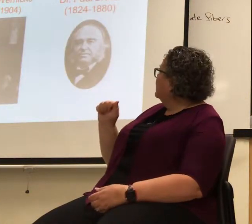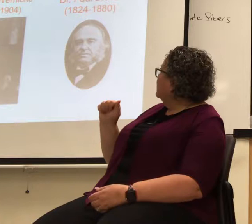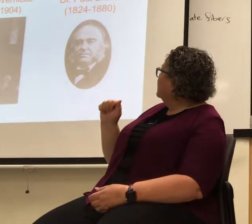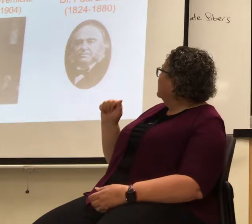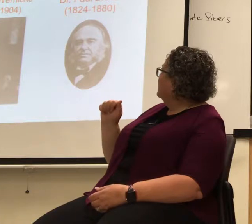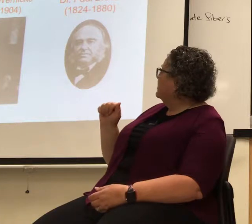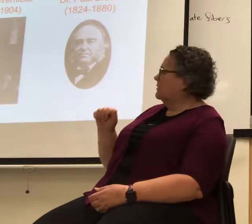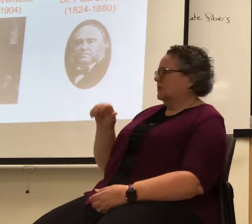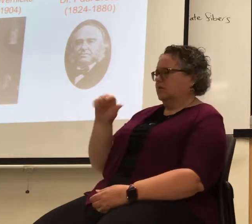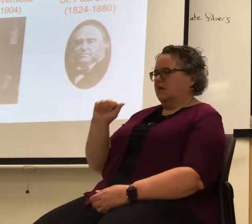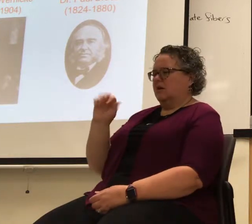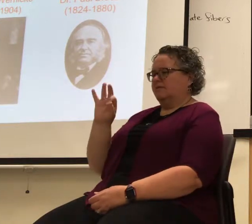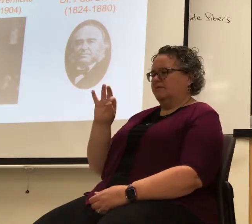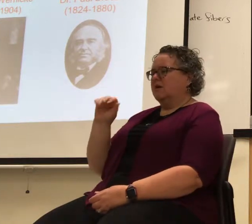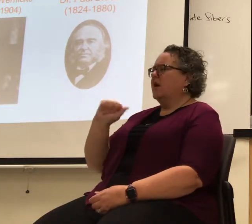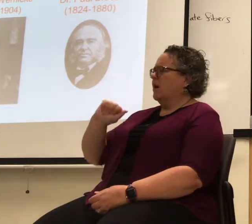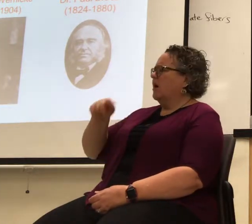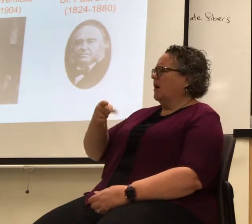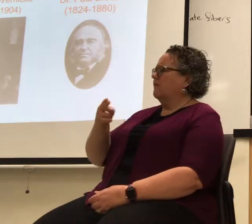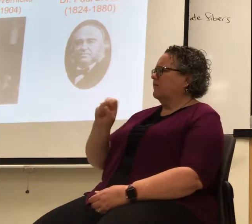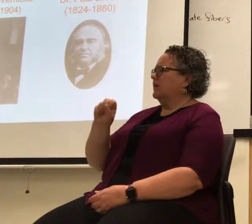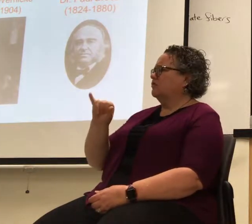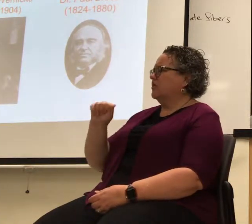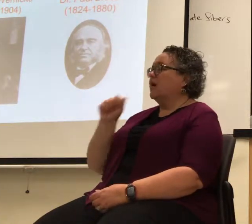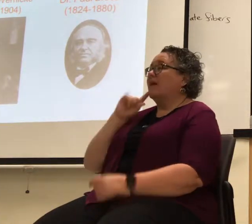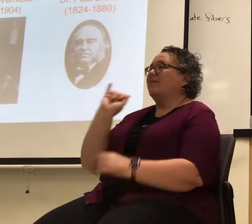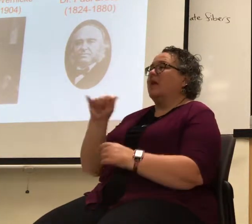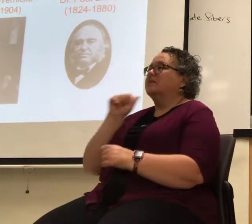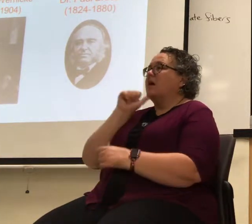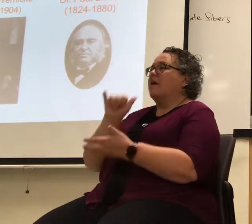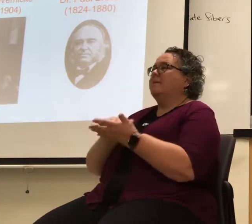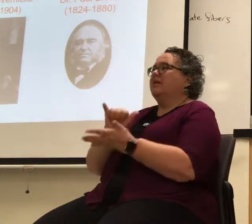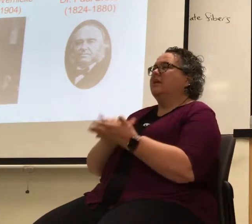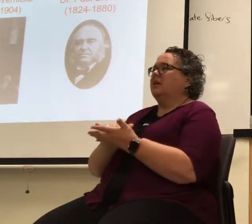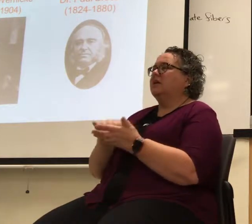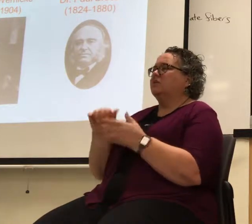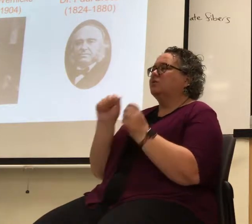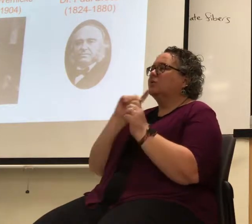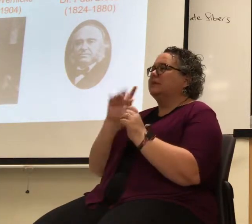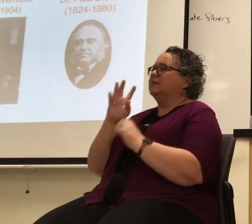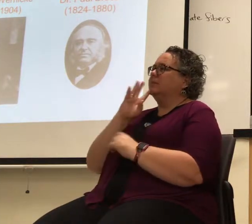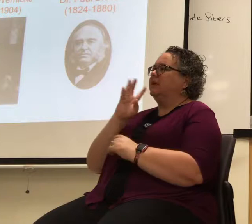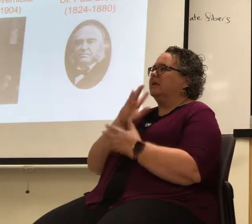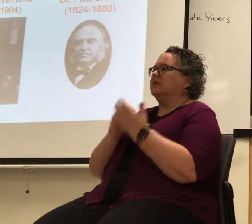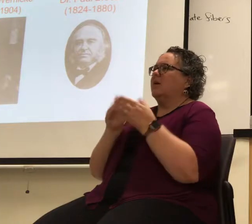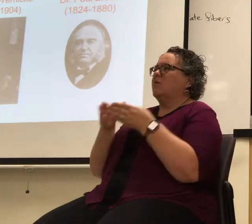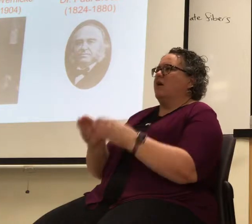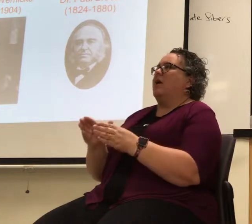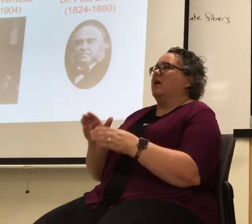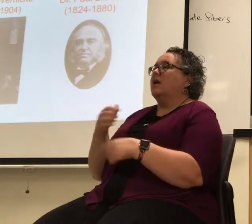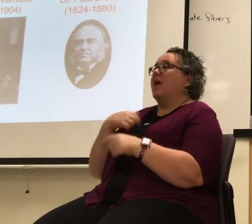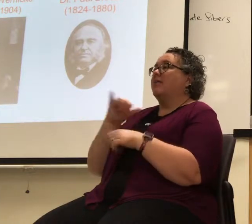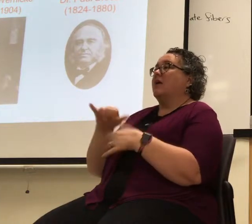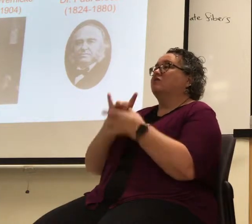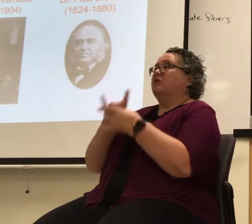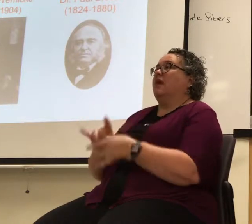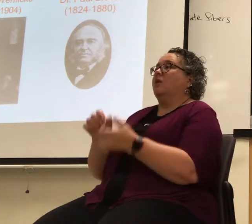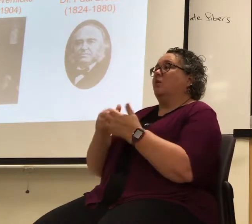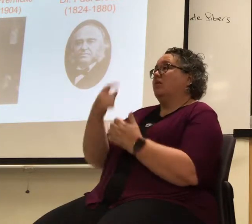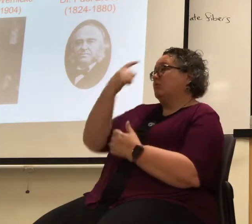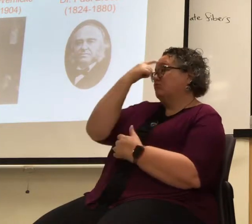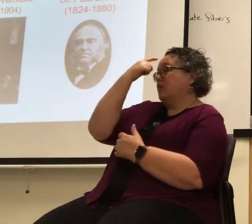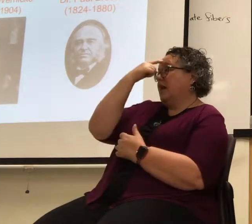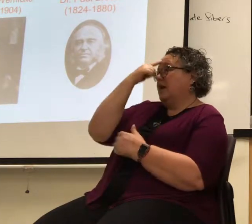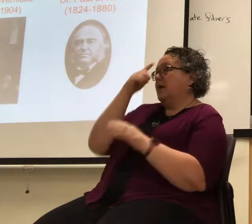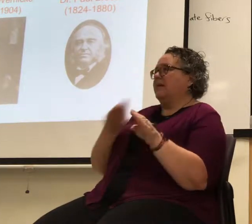inability to speak in one way, okay, or another, and it has to do with the brain. The brain and behavior, you can buy a